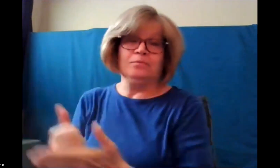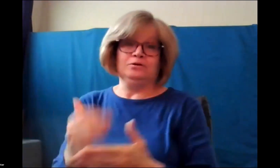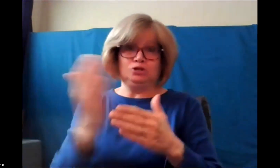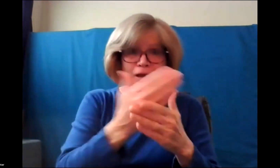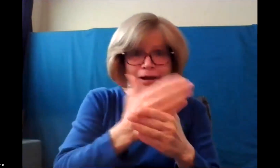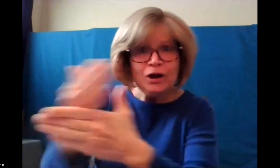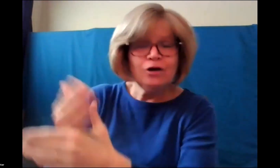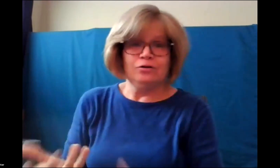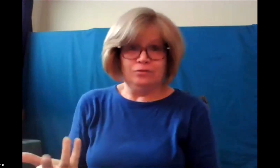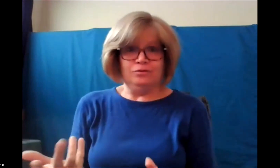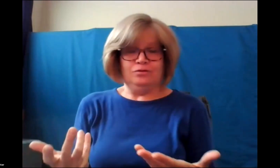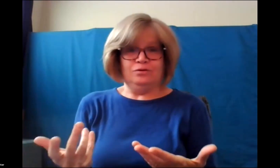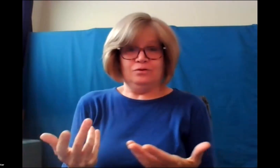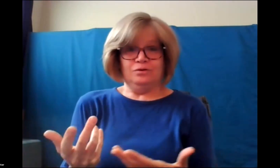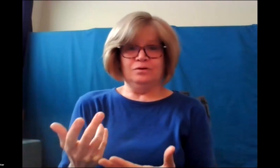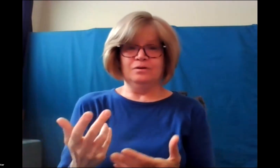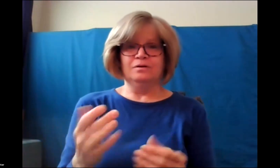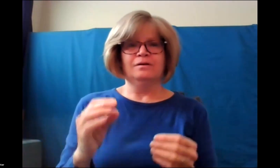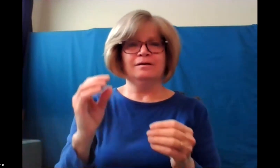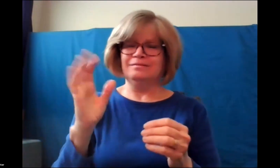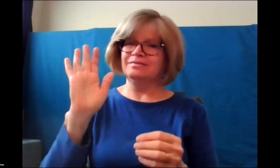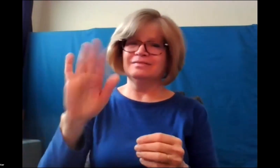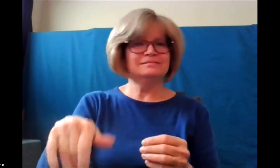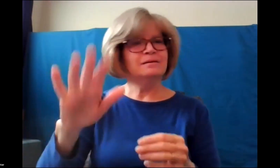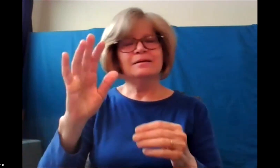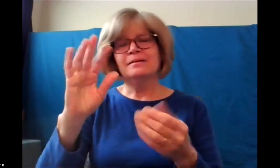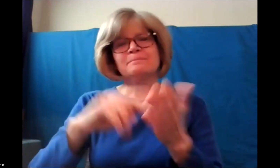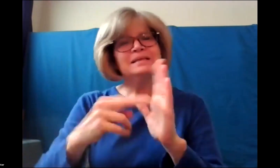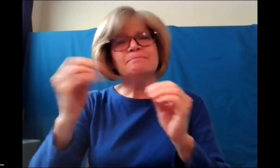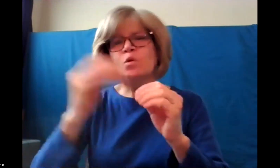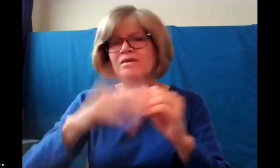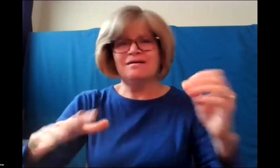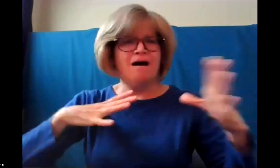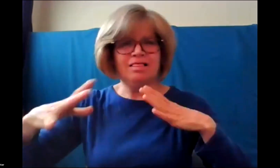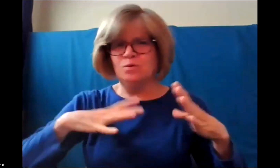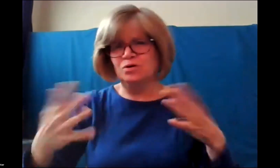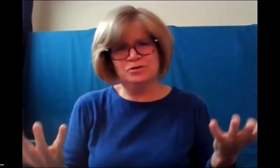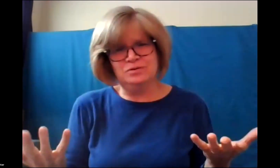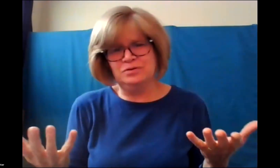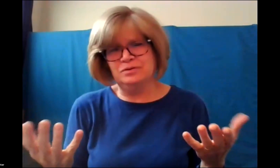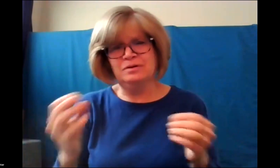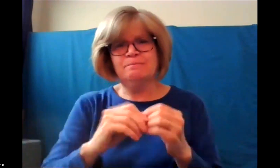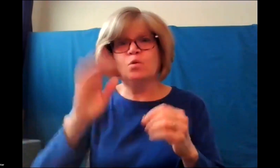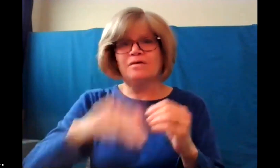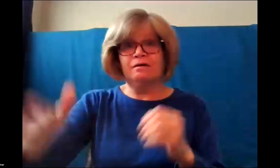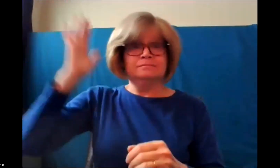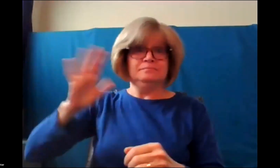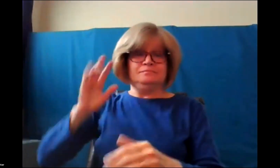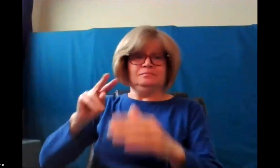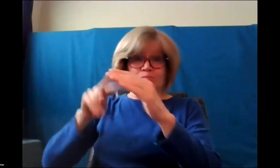So you see, my friends, it's more than Hollywood. It's more than ancient prophecy.